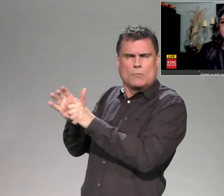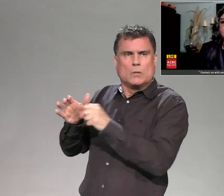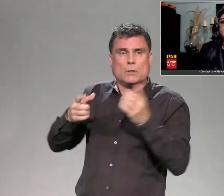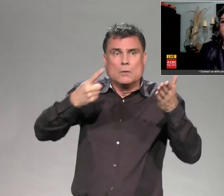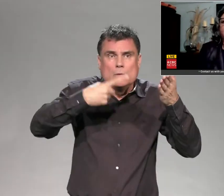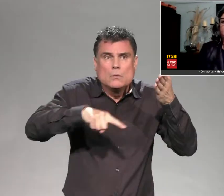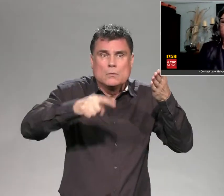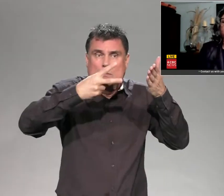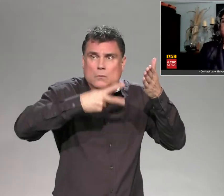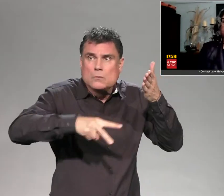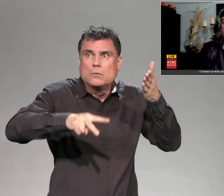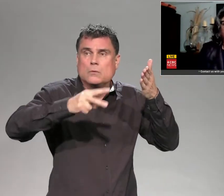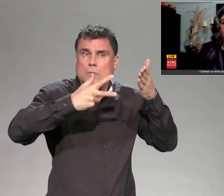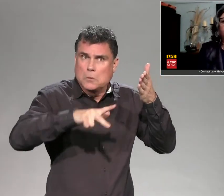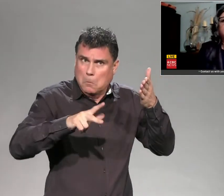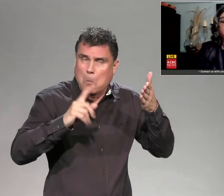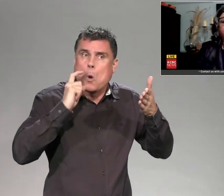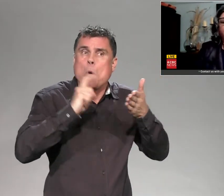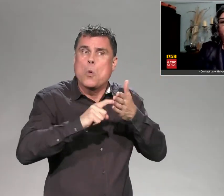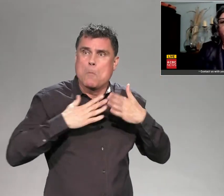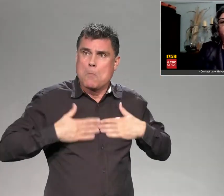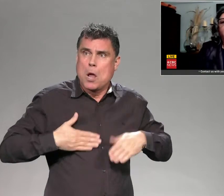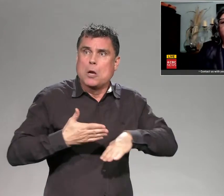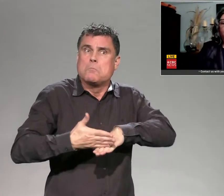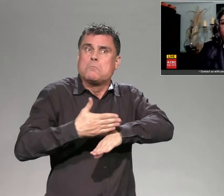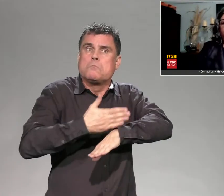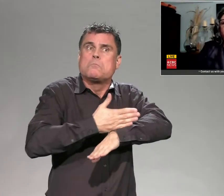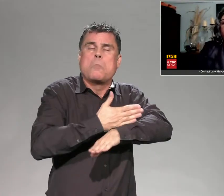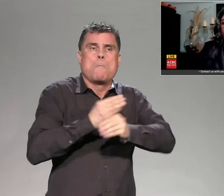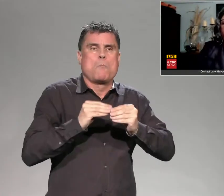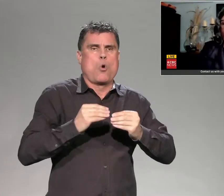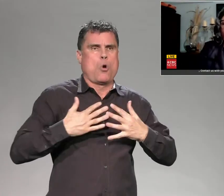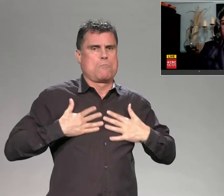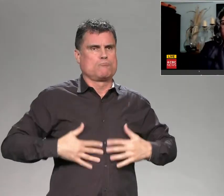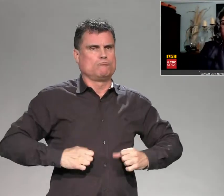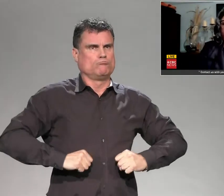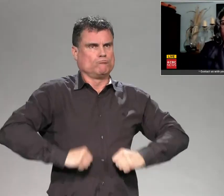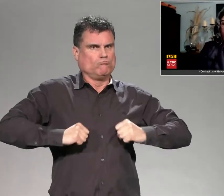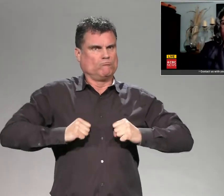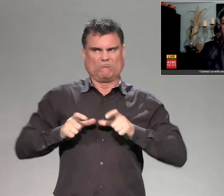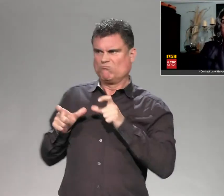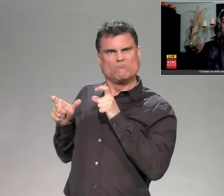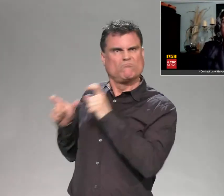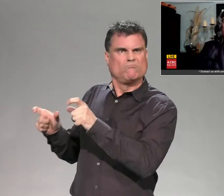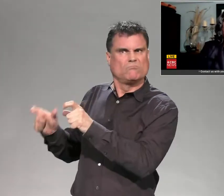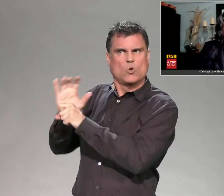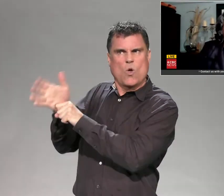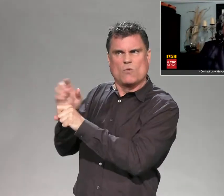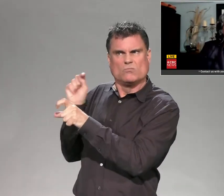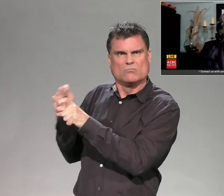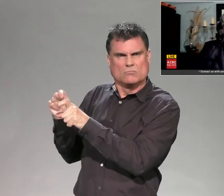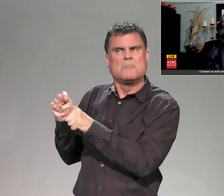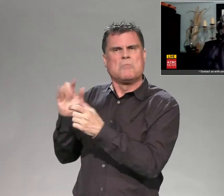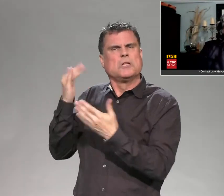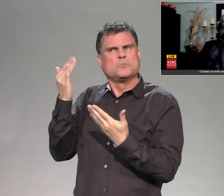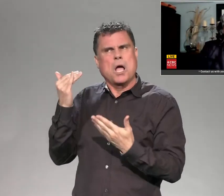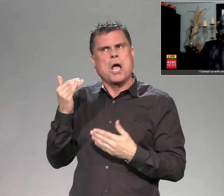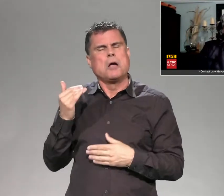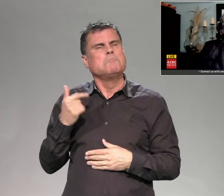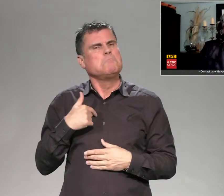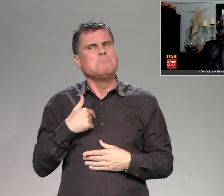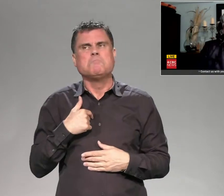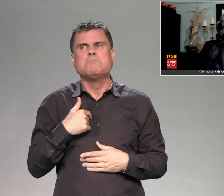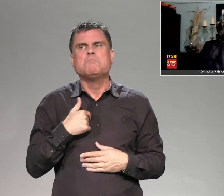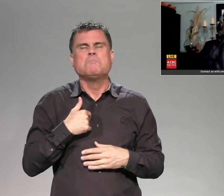first dose and a second dose and allow us to free up some of the vaccines that are coming. It